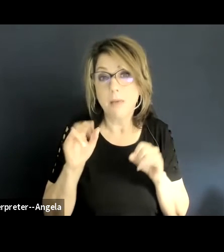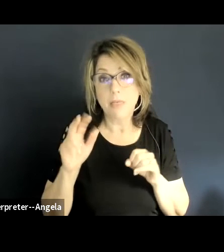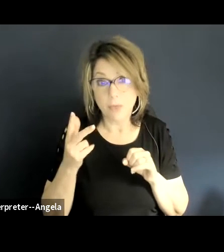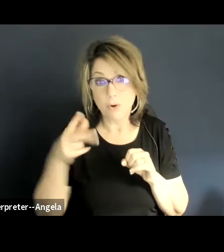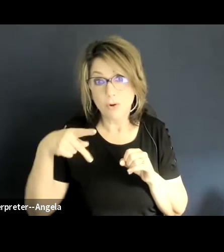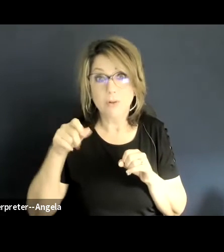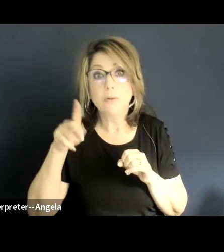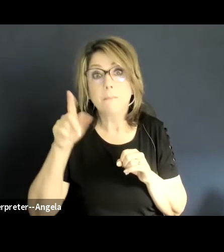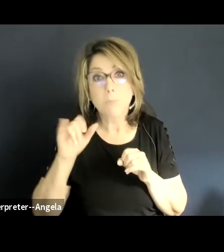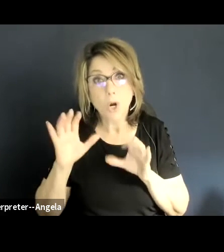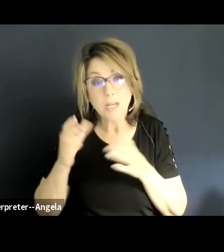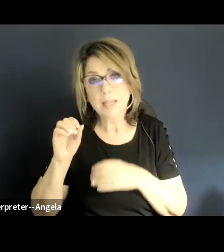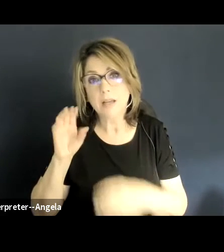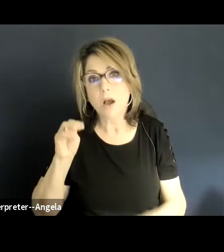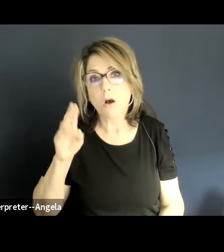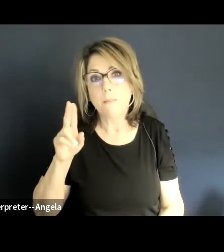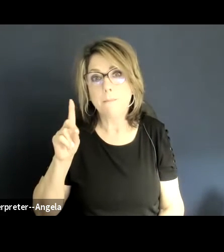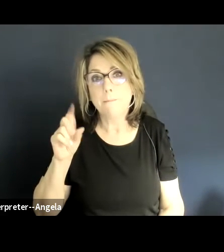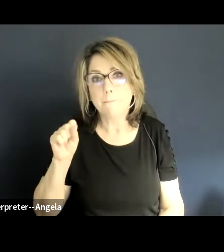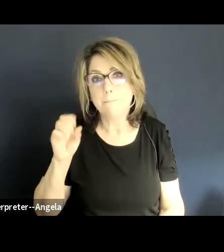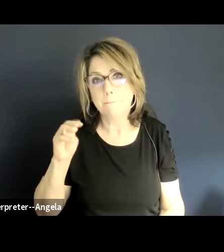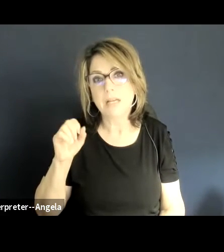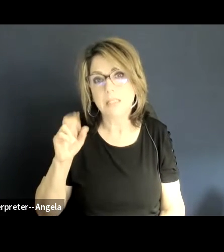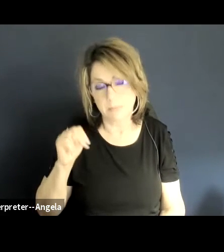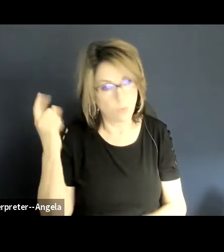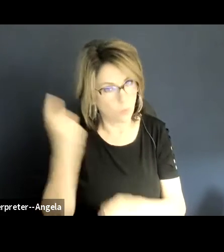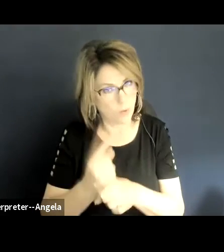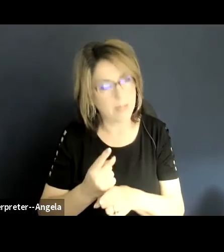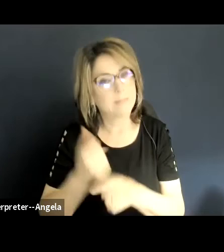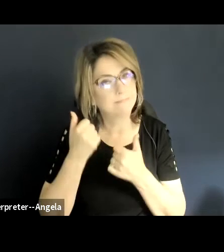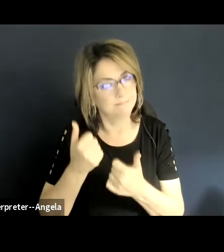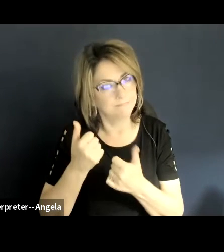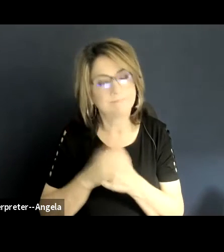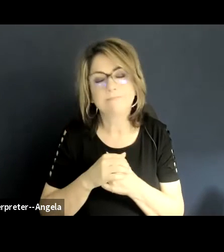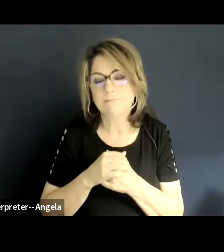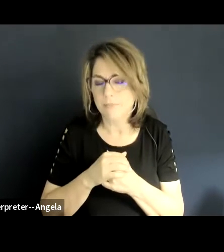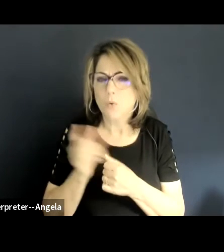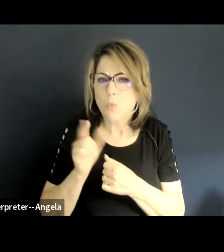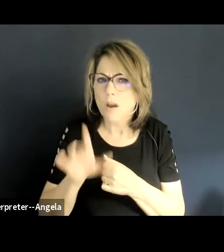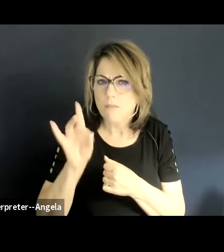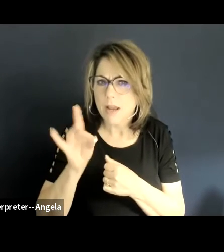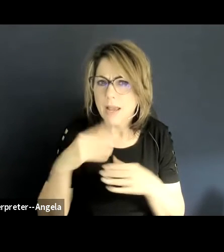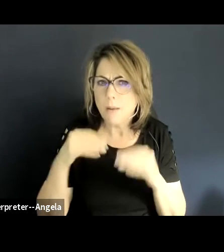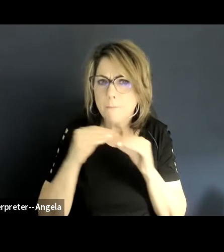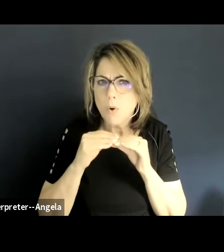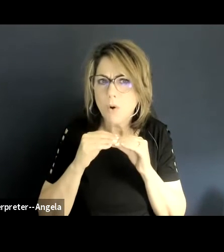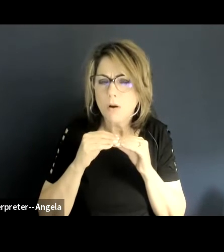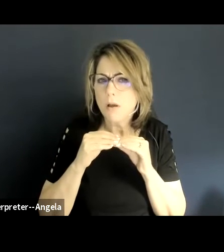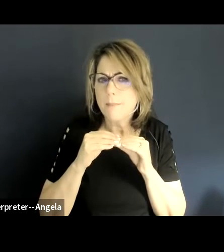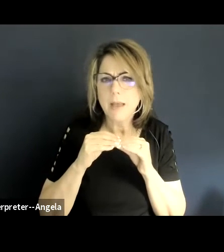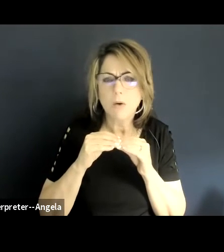third-party ombudsman. That's absolutely correct. Where can we find out more about information about Medicaid